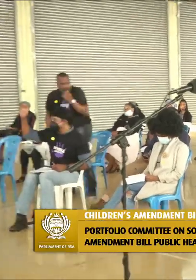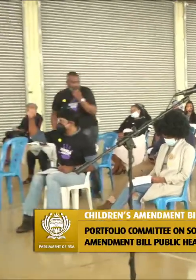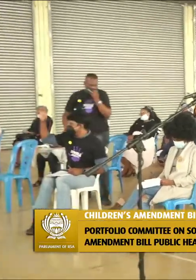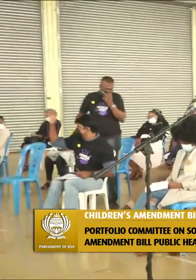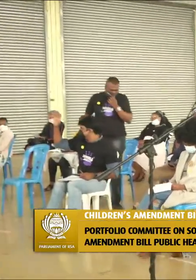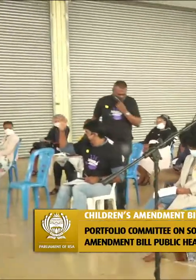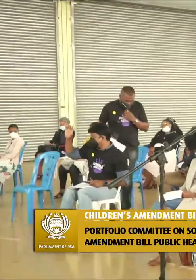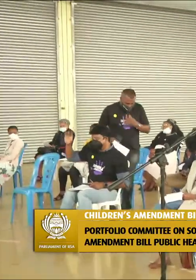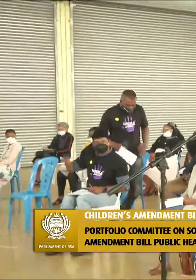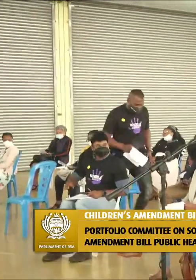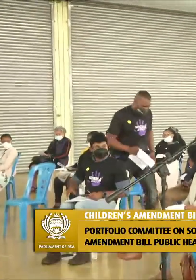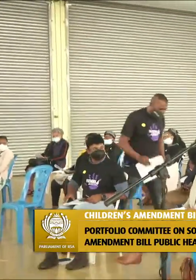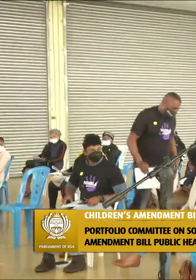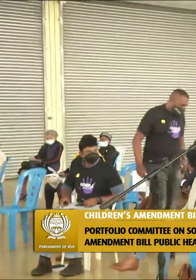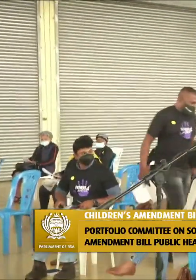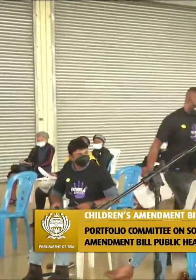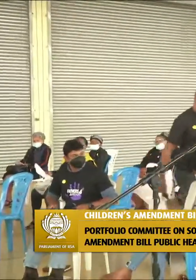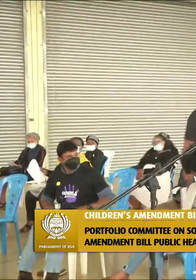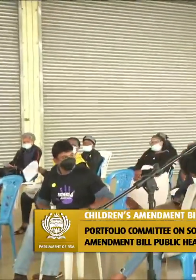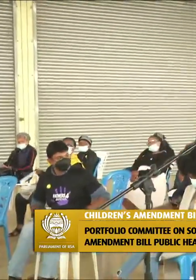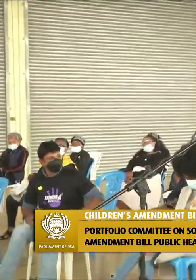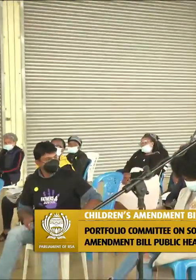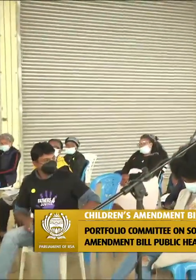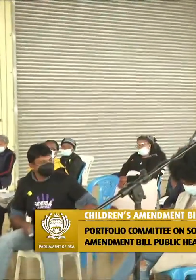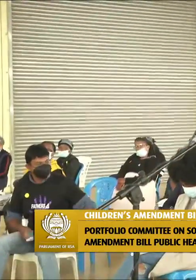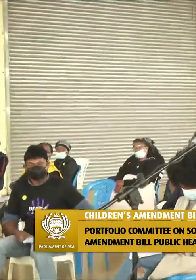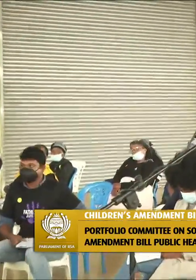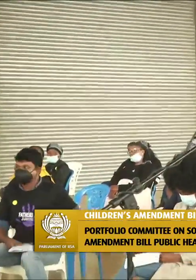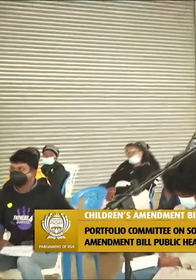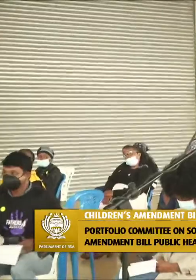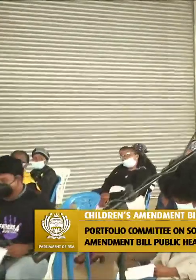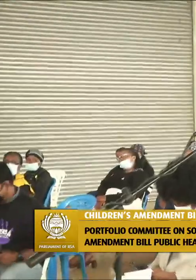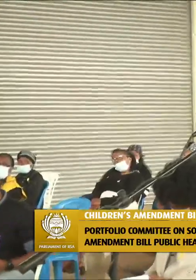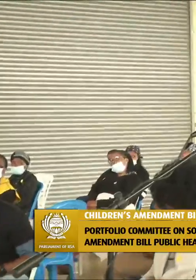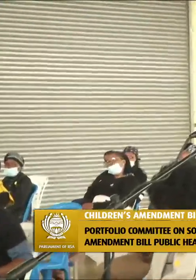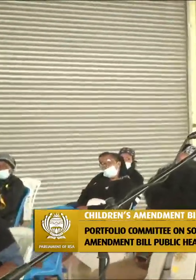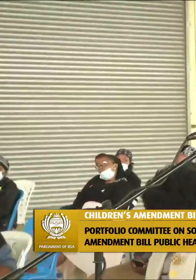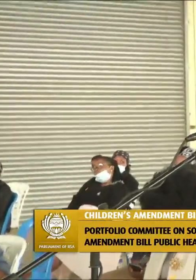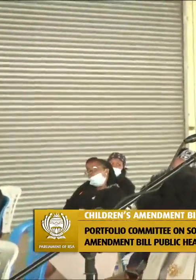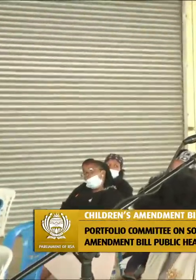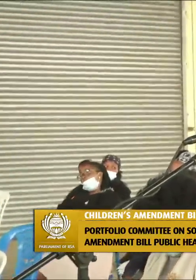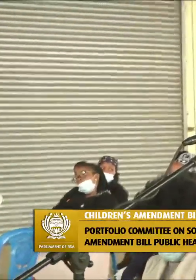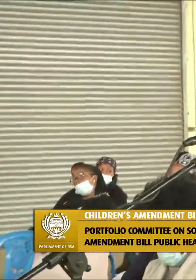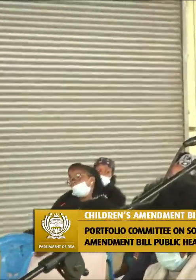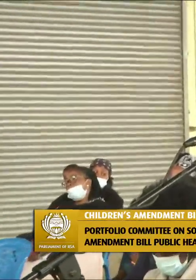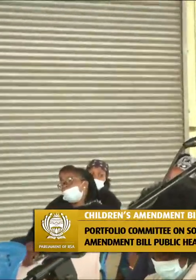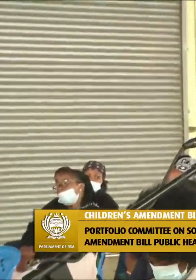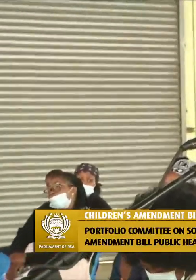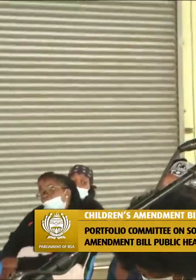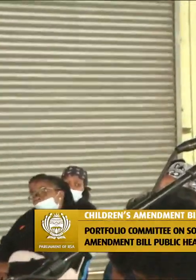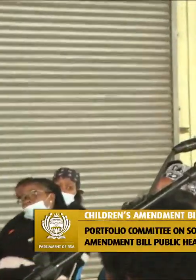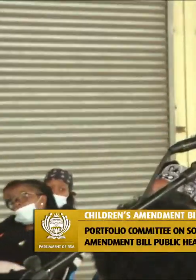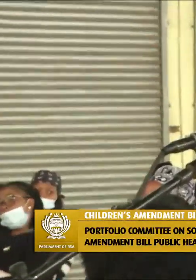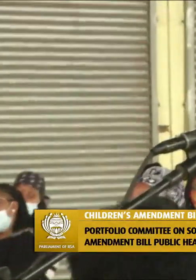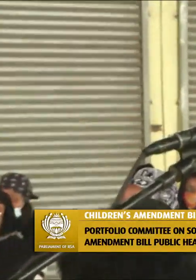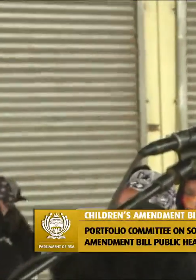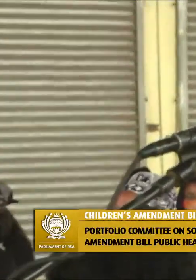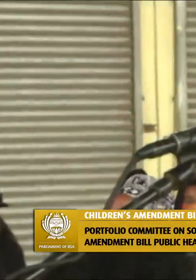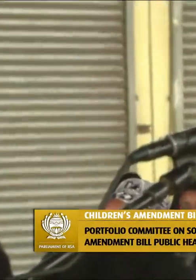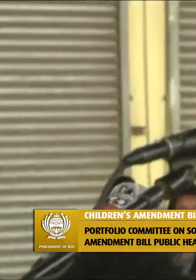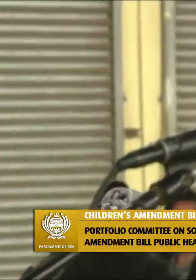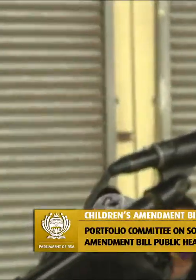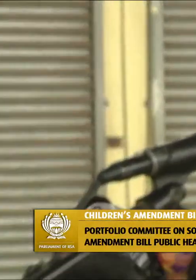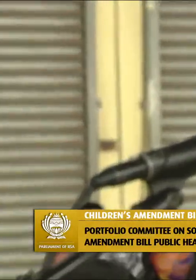All right. Hey, fathers, it's only the fathers. It Oh. can't be only the fathers. Oh baba kuphela,